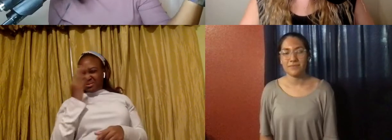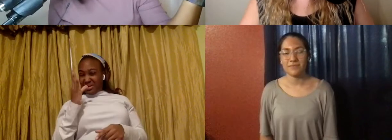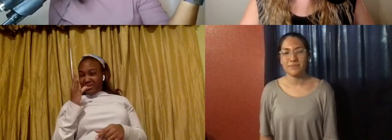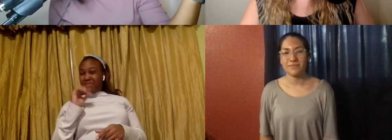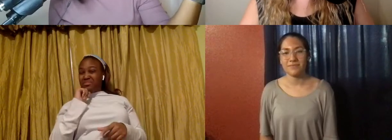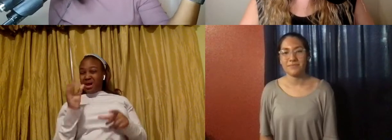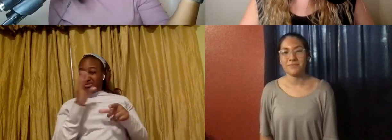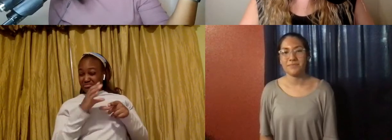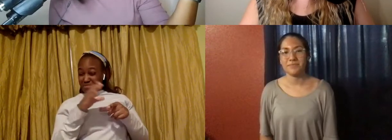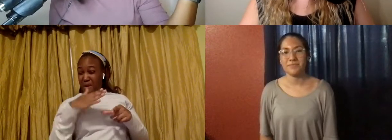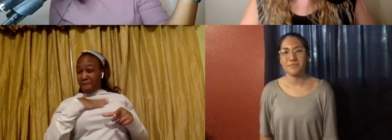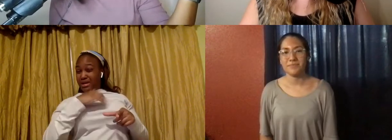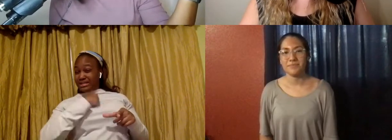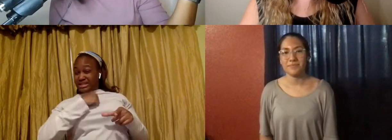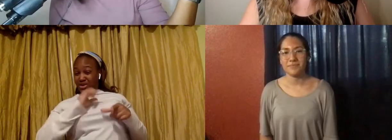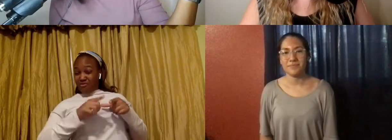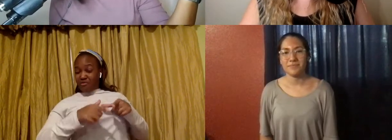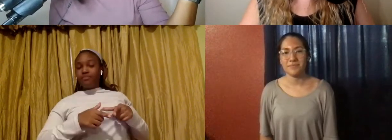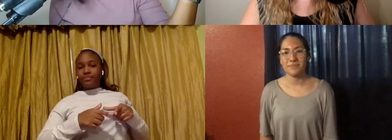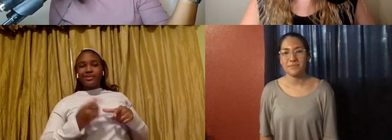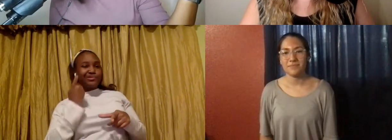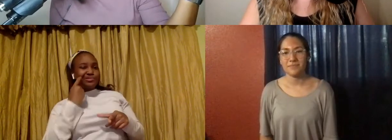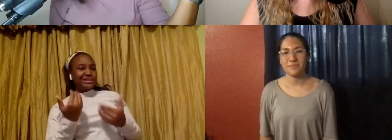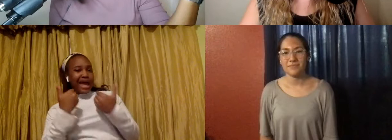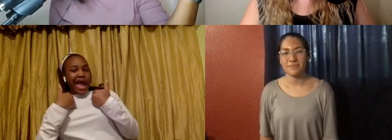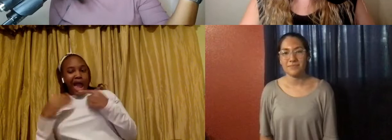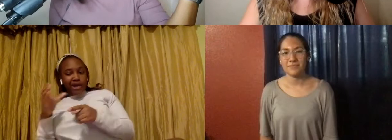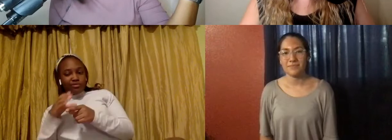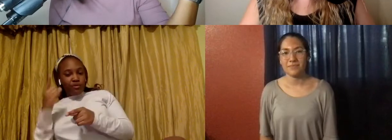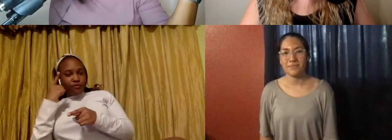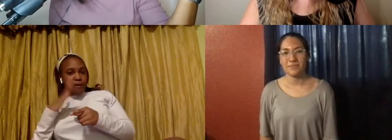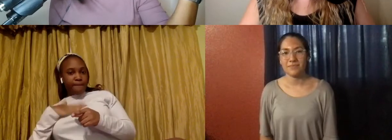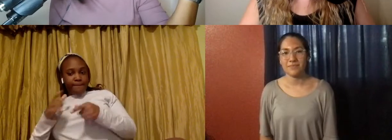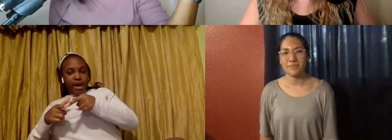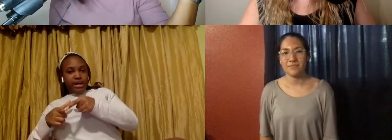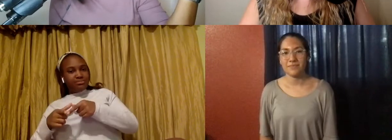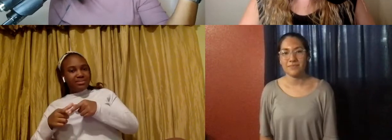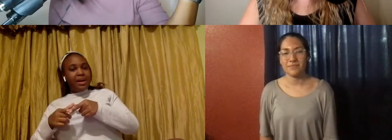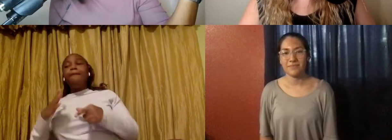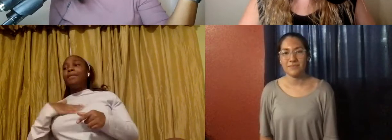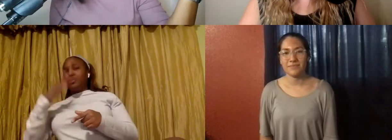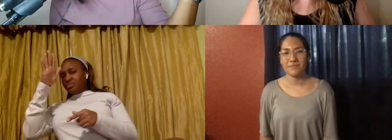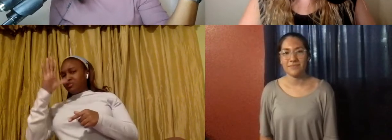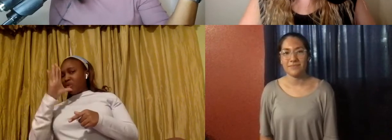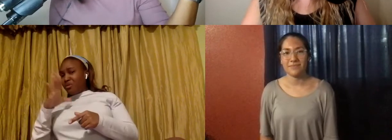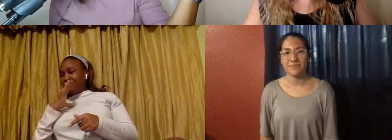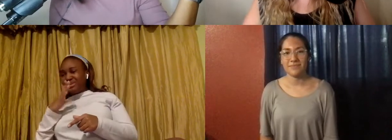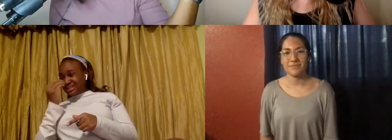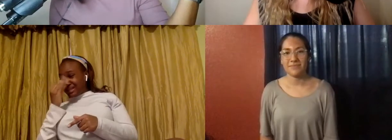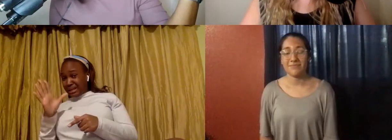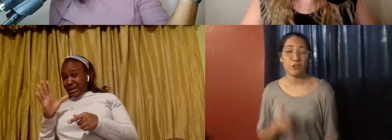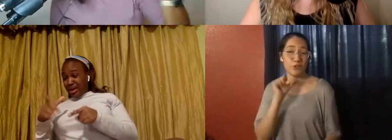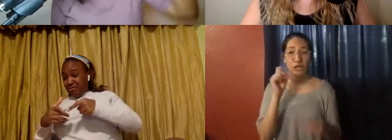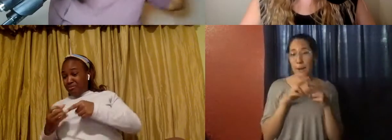I did recently have a vagina examination. So she didn't mind that it was long. You know, she didn't care. She wasn't not a partner. She's not